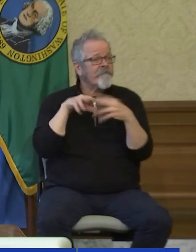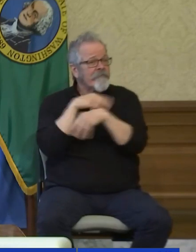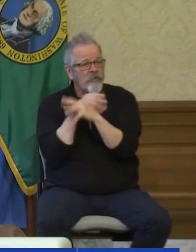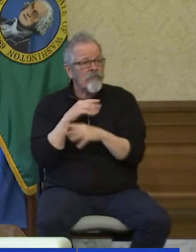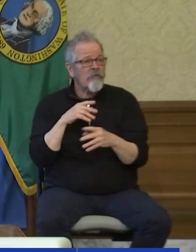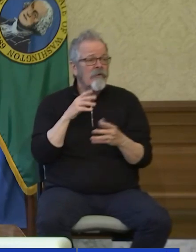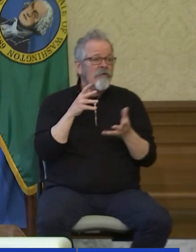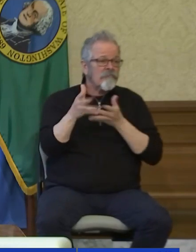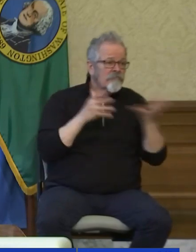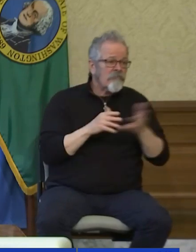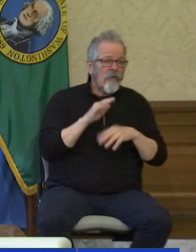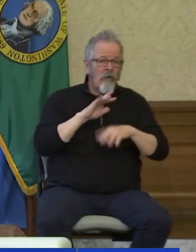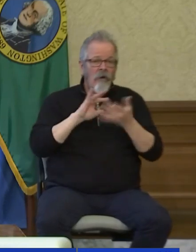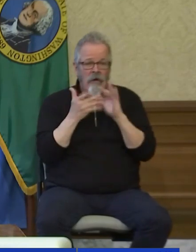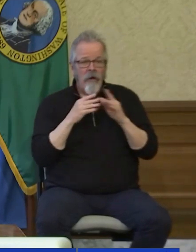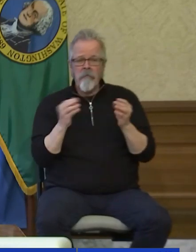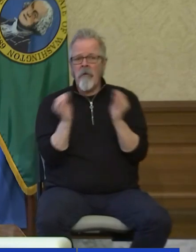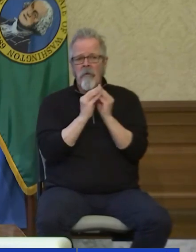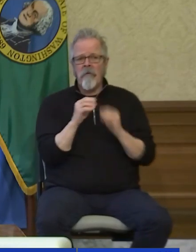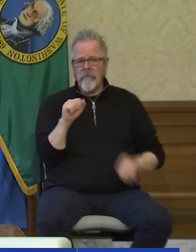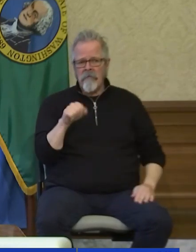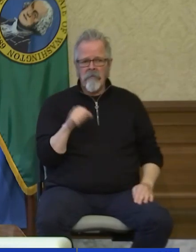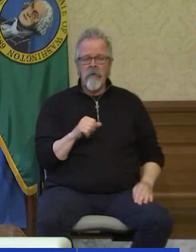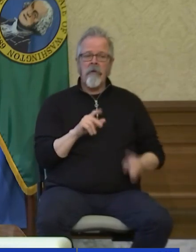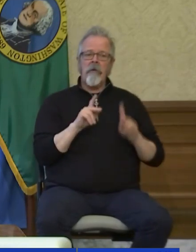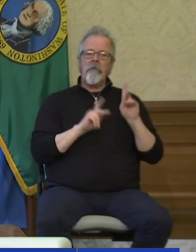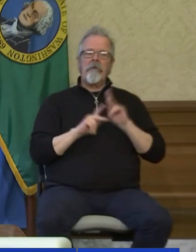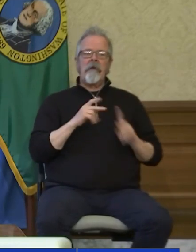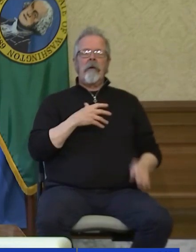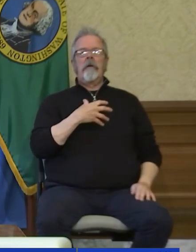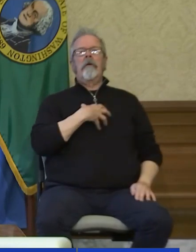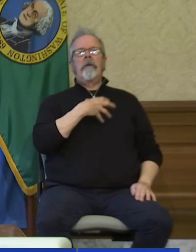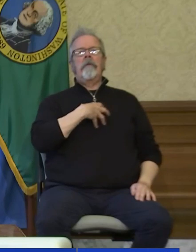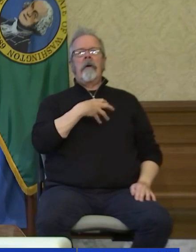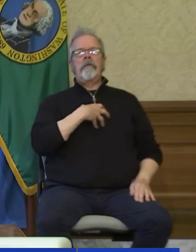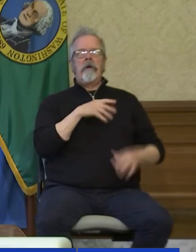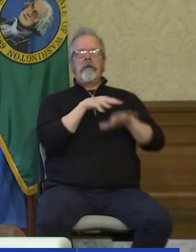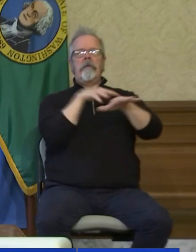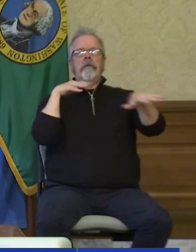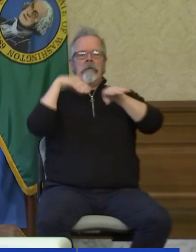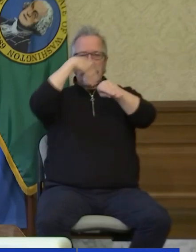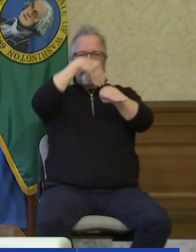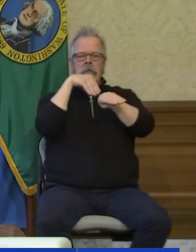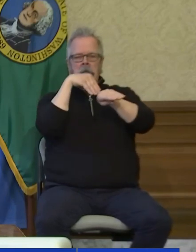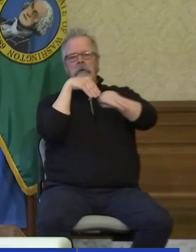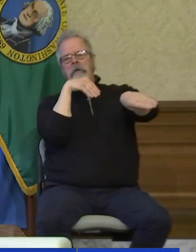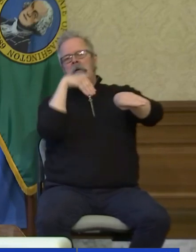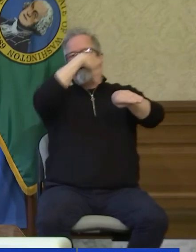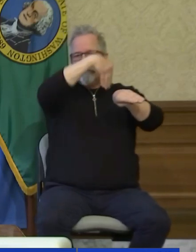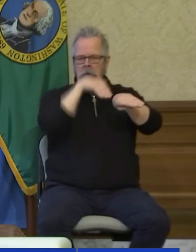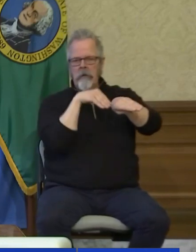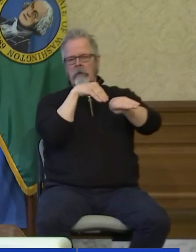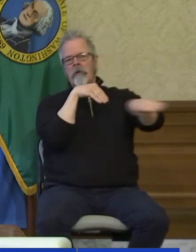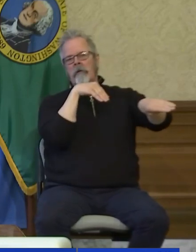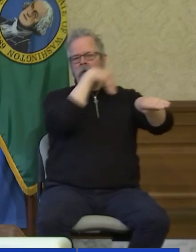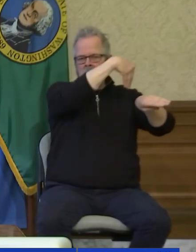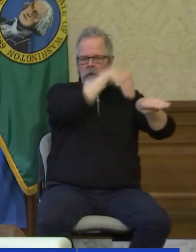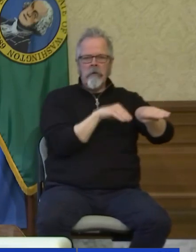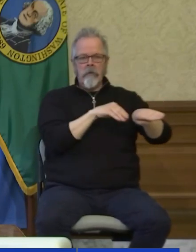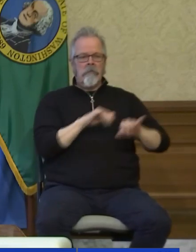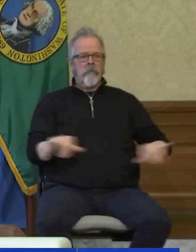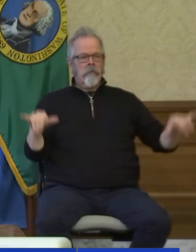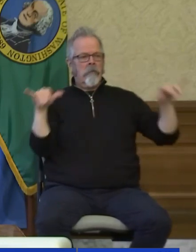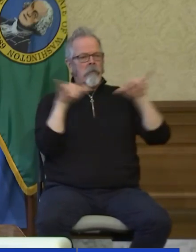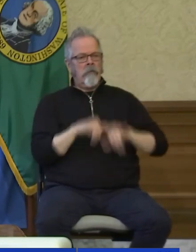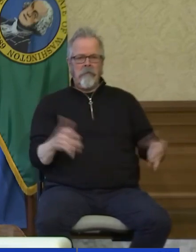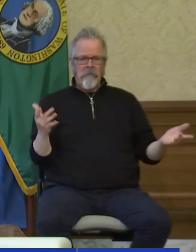think we have found this is working, and we'd certainly encourage it. And I want to thank the enlightened business leadership in our state. I think